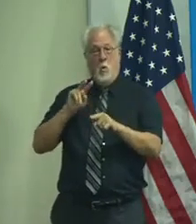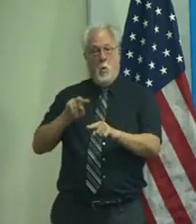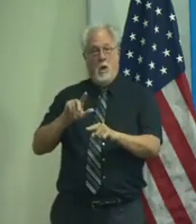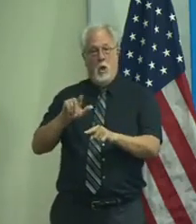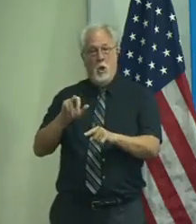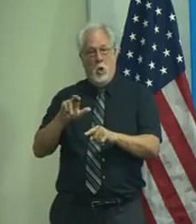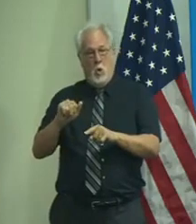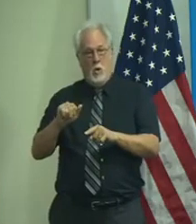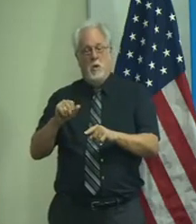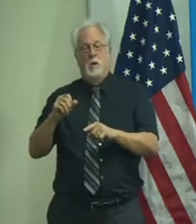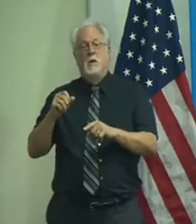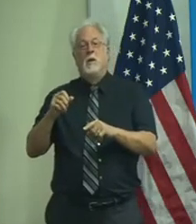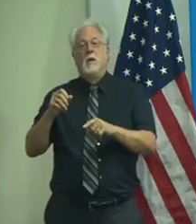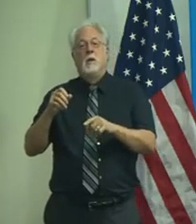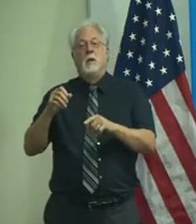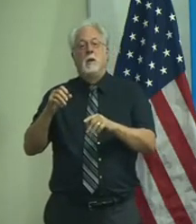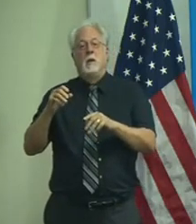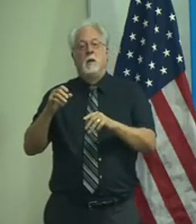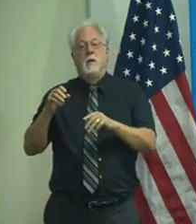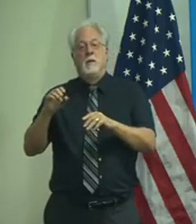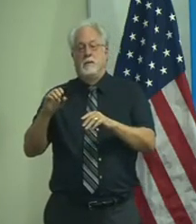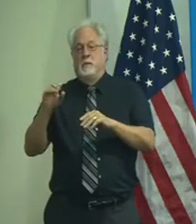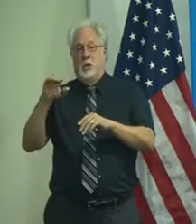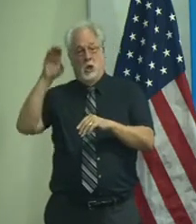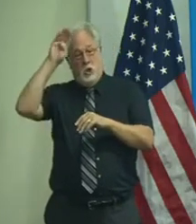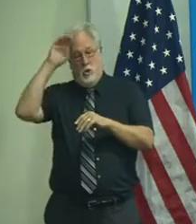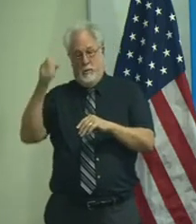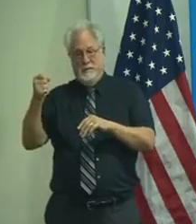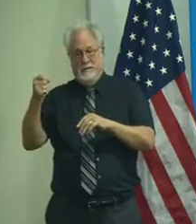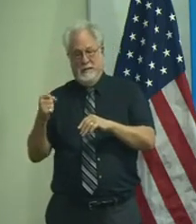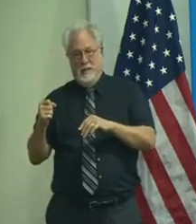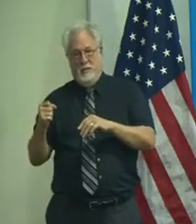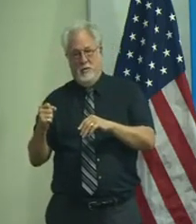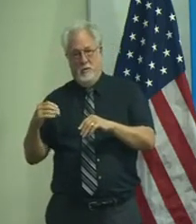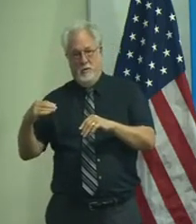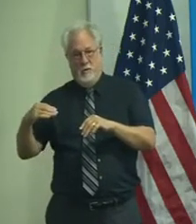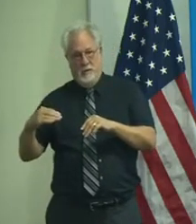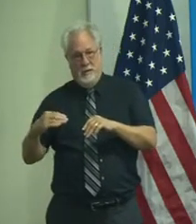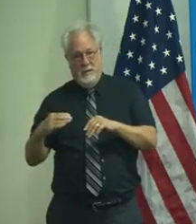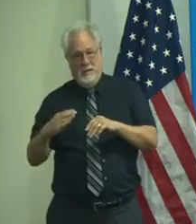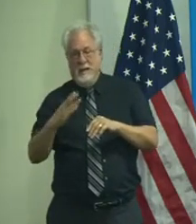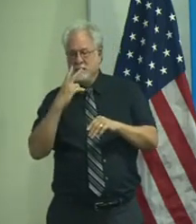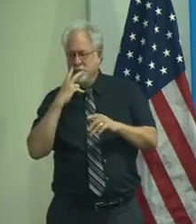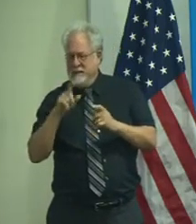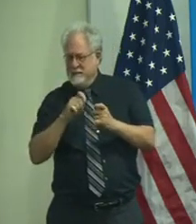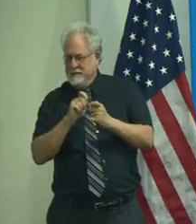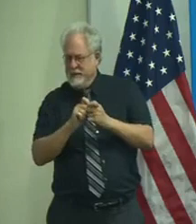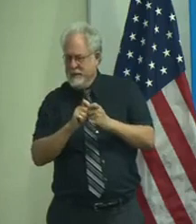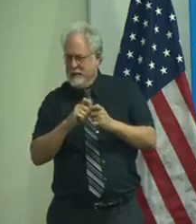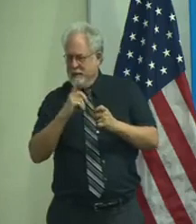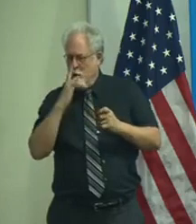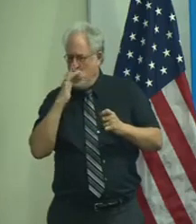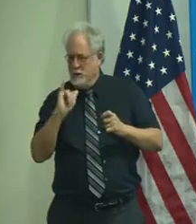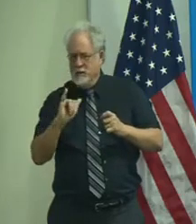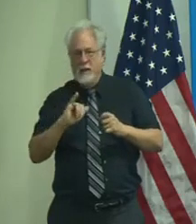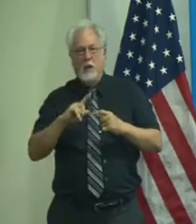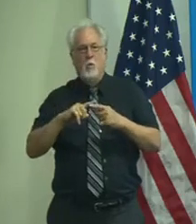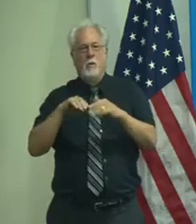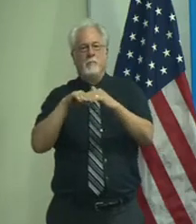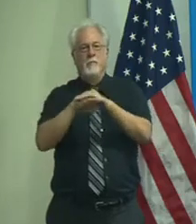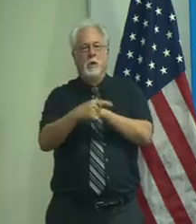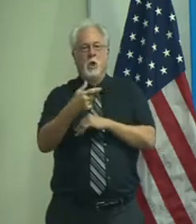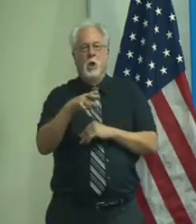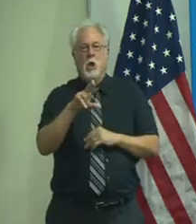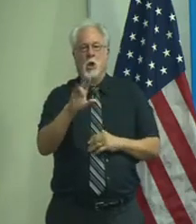moves south of Cuba, and they want to see exactly what shape the storm is in when it enters into